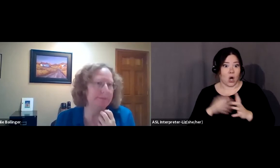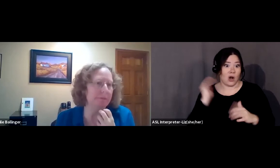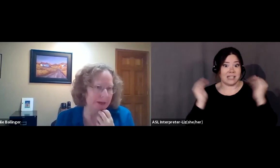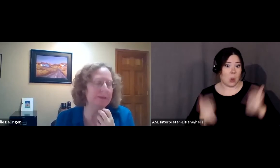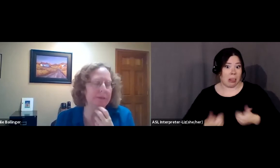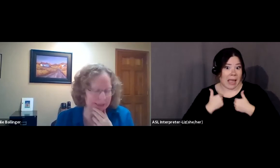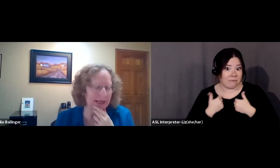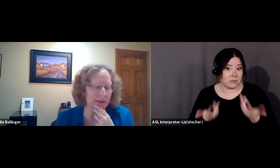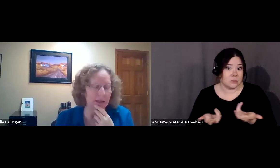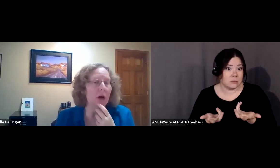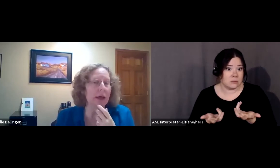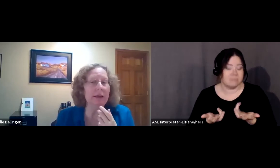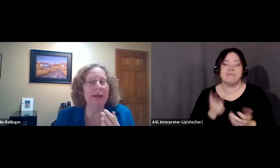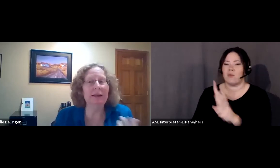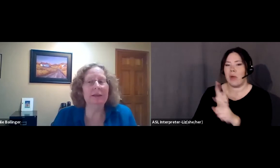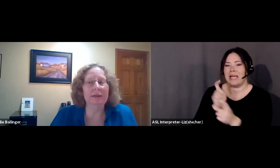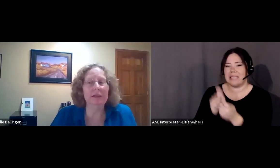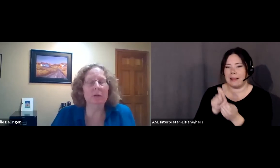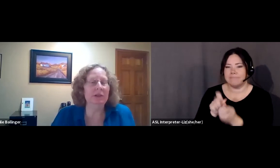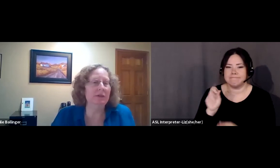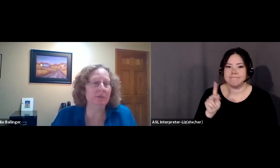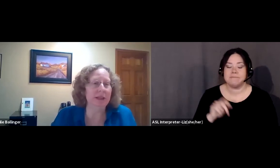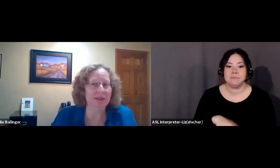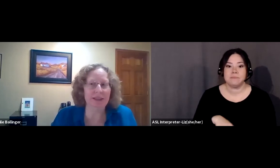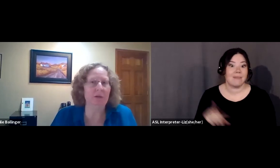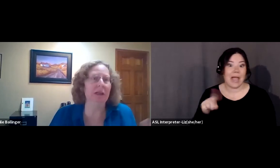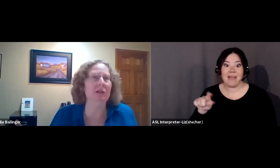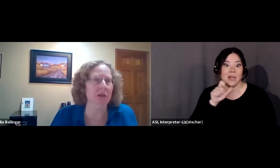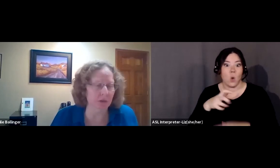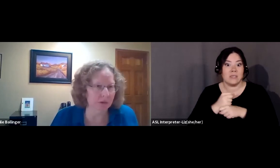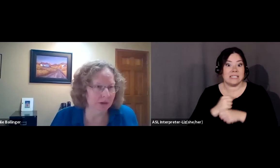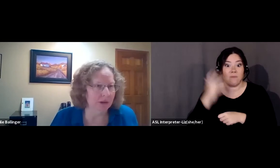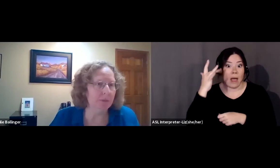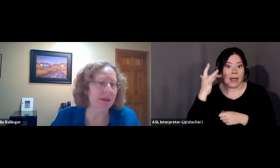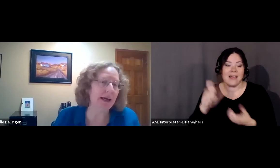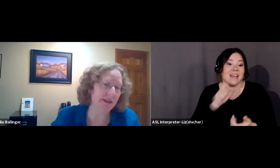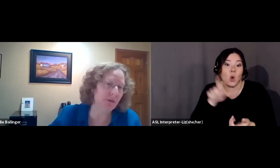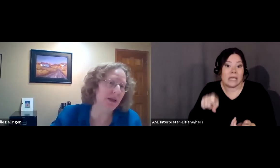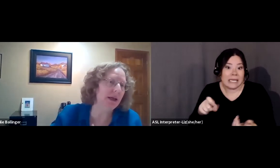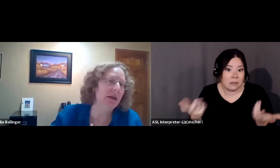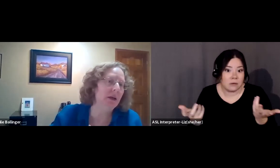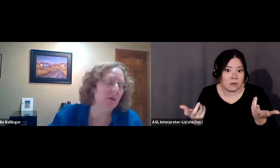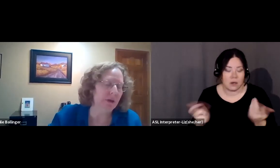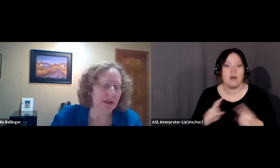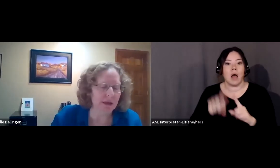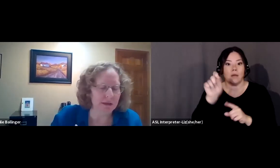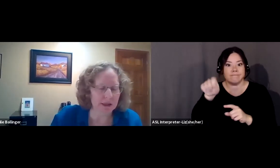right, exactly. And they don't receive it because they don't need to. But yes, when